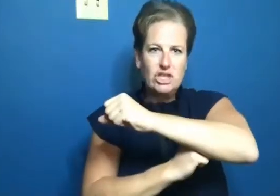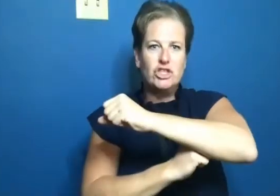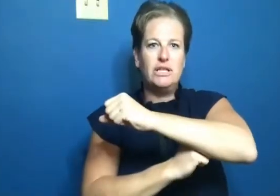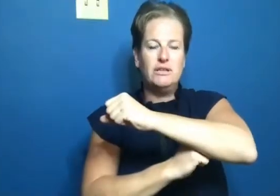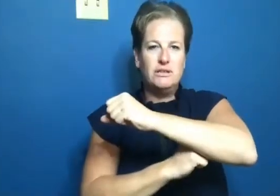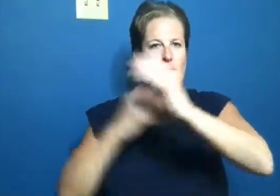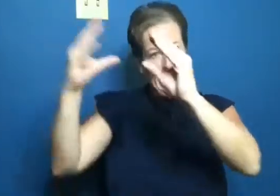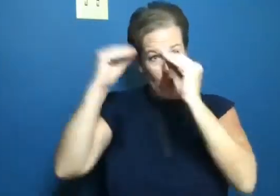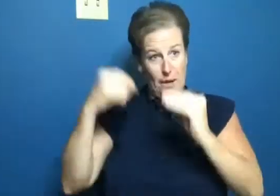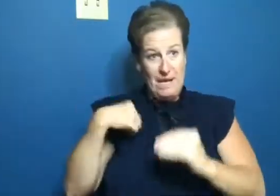Alcoholics Anonymous.